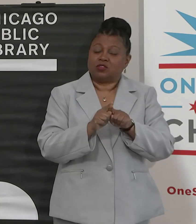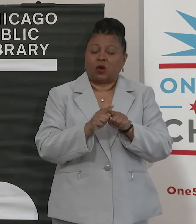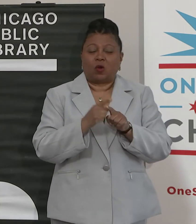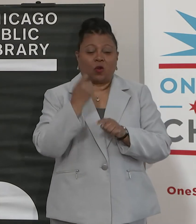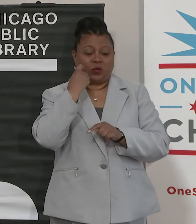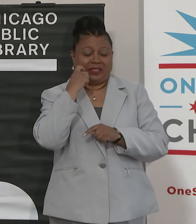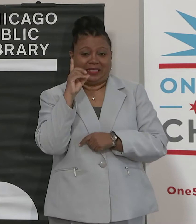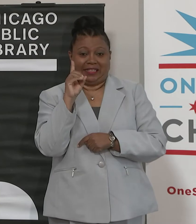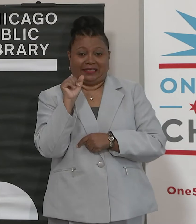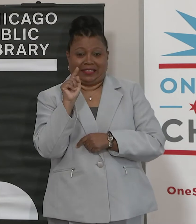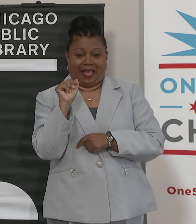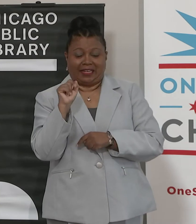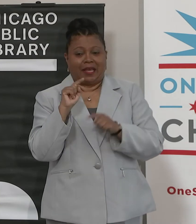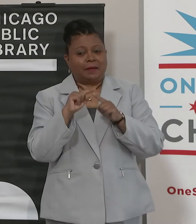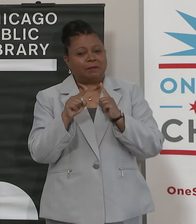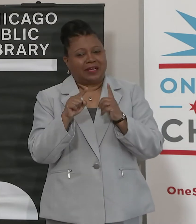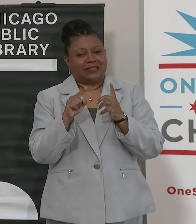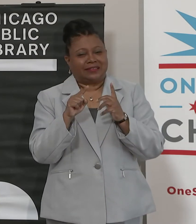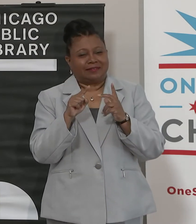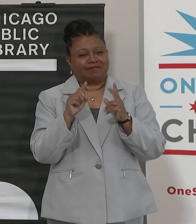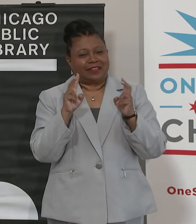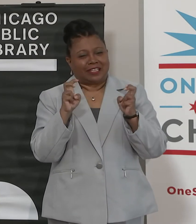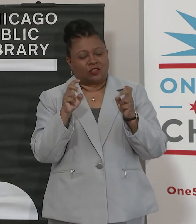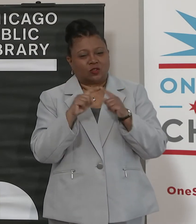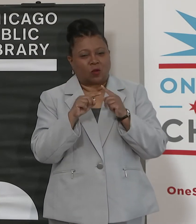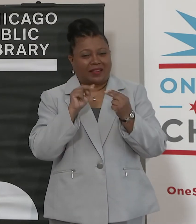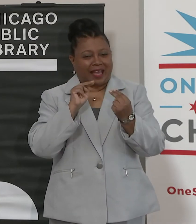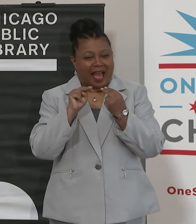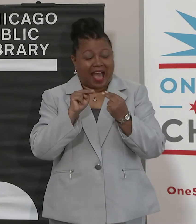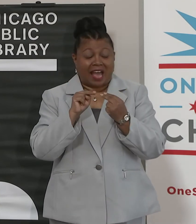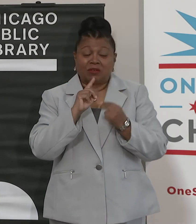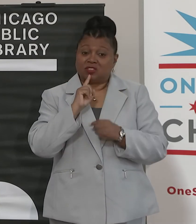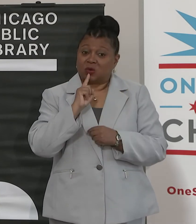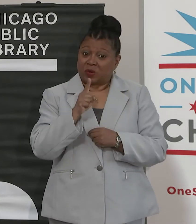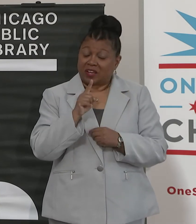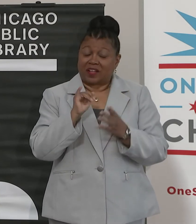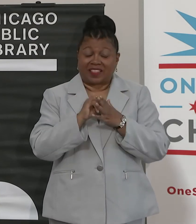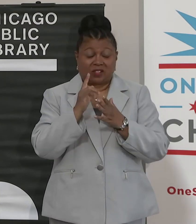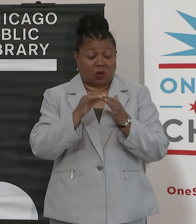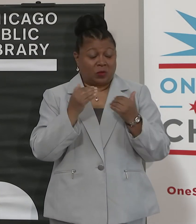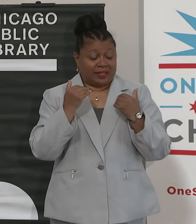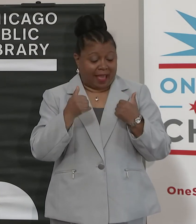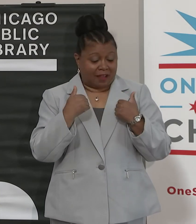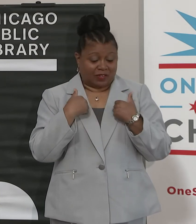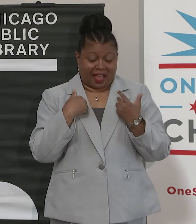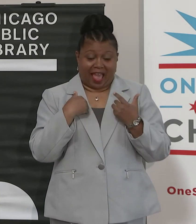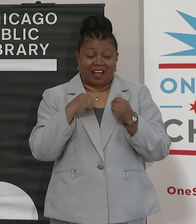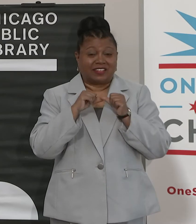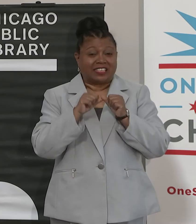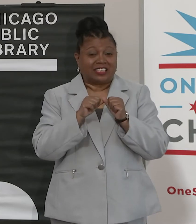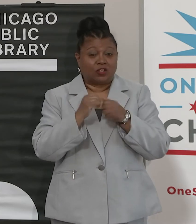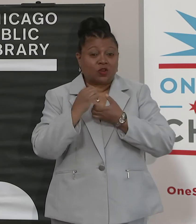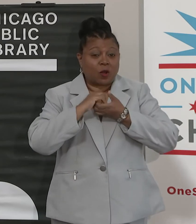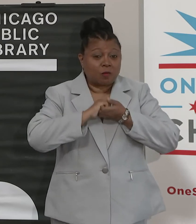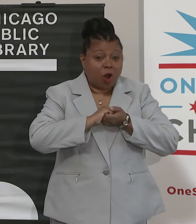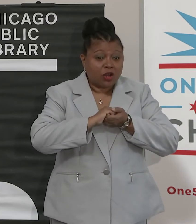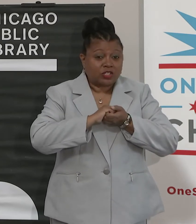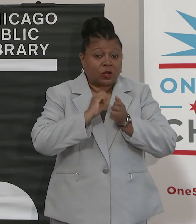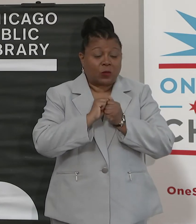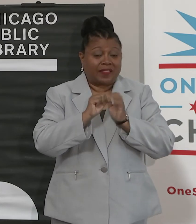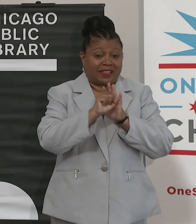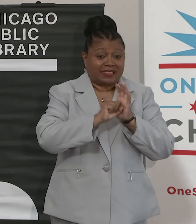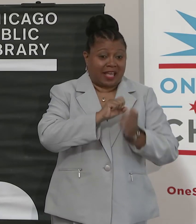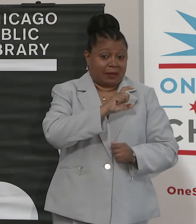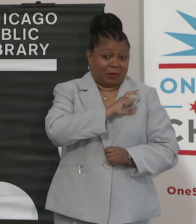recent data. But the issues on the highways are real. That's why we have to have continued partnership with the